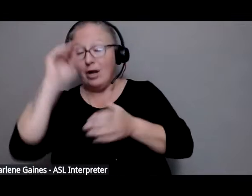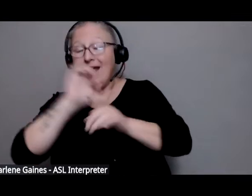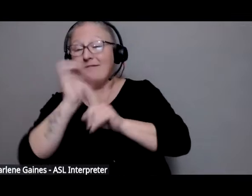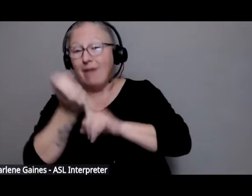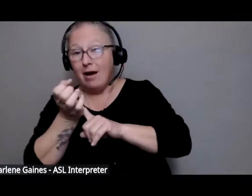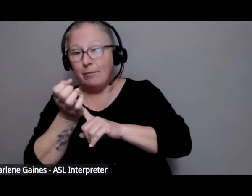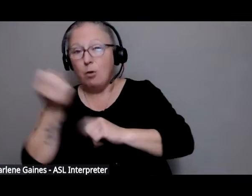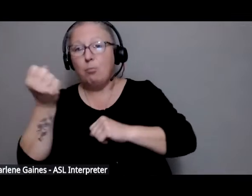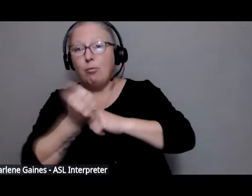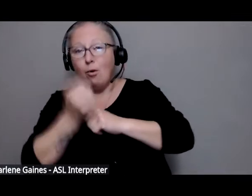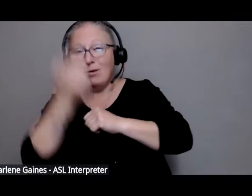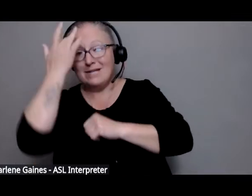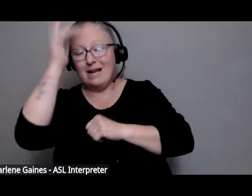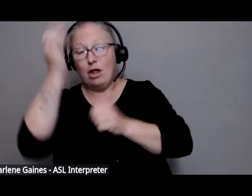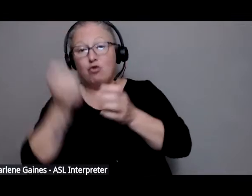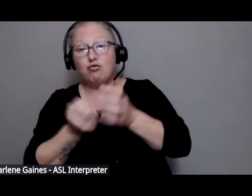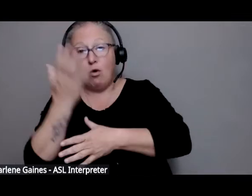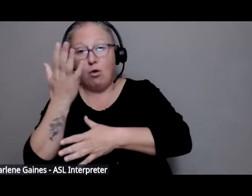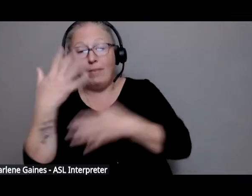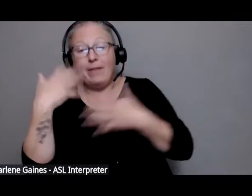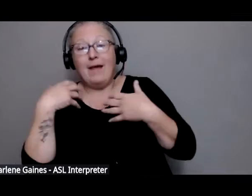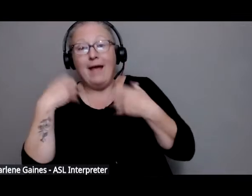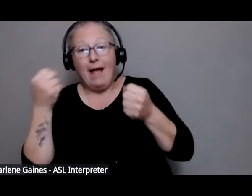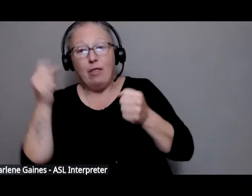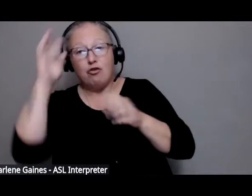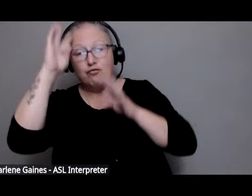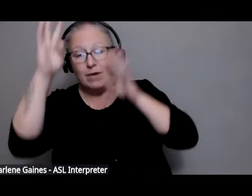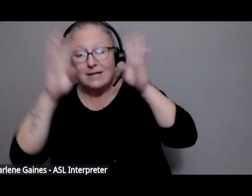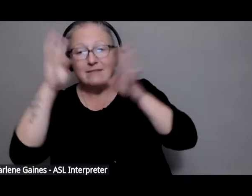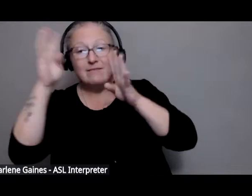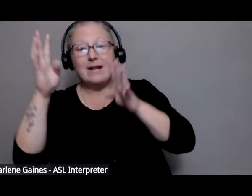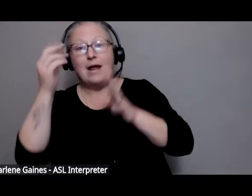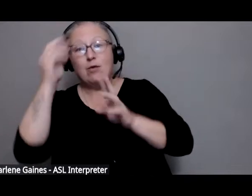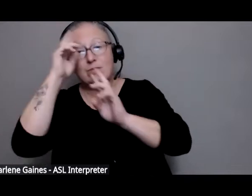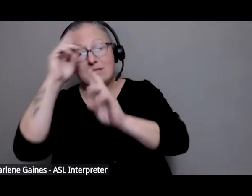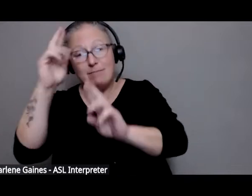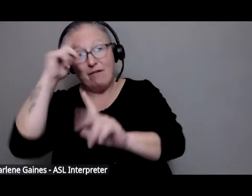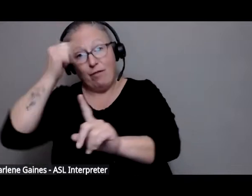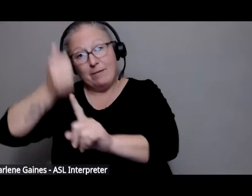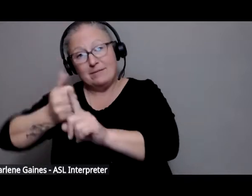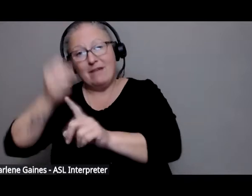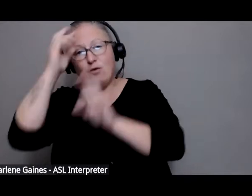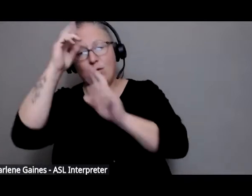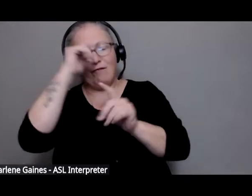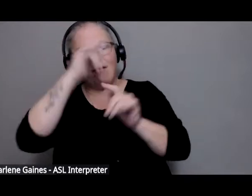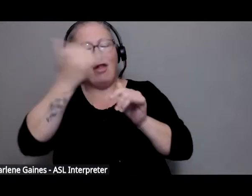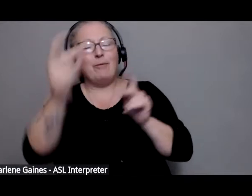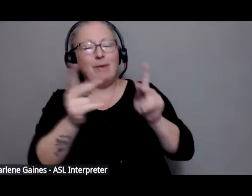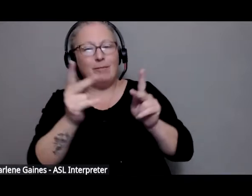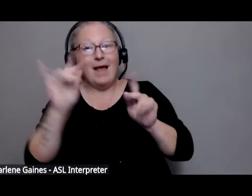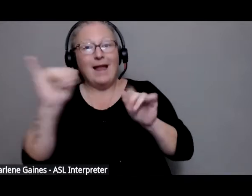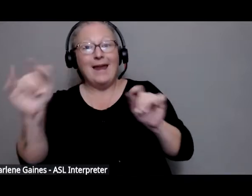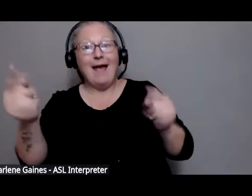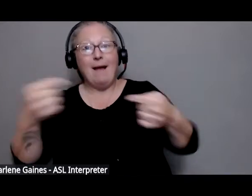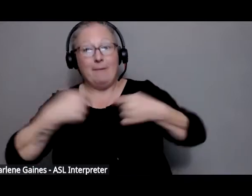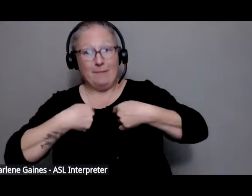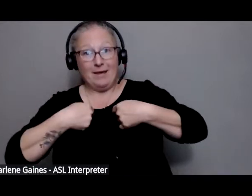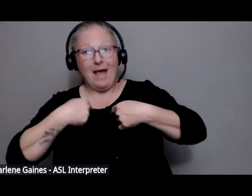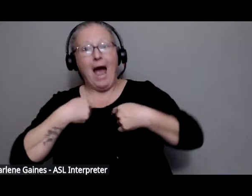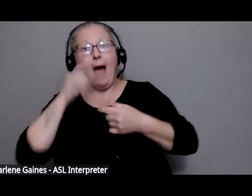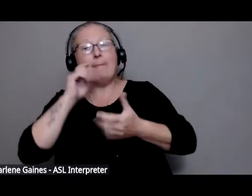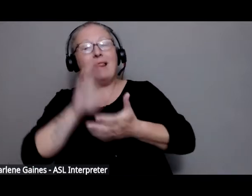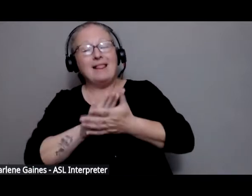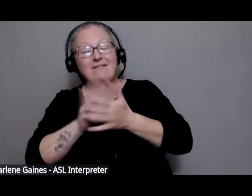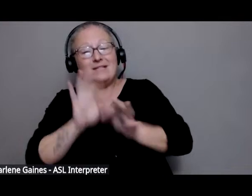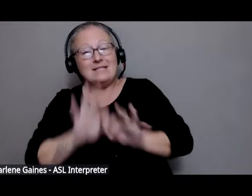intellectual growth, health, creativity, and respect for self and others. Now I'm back on me. I believe that it is essential